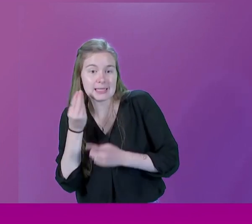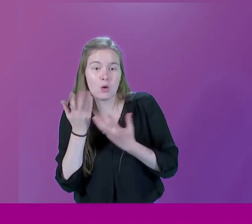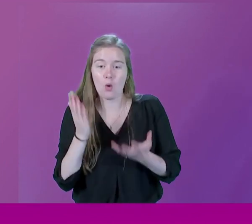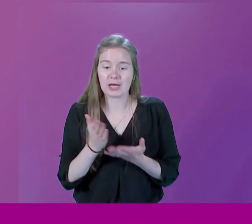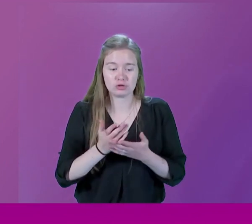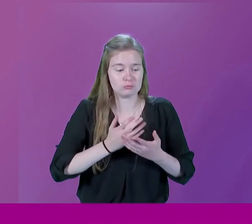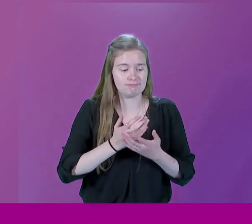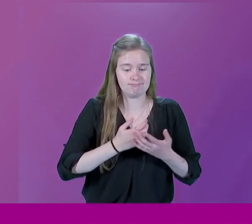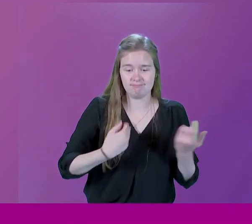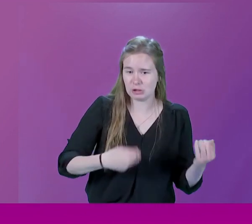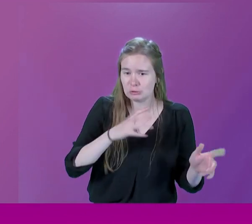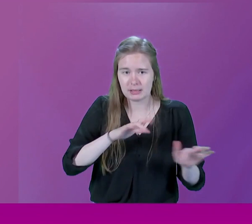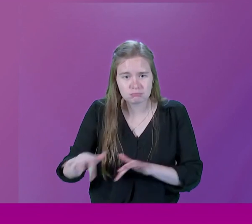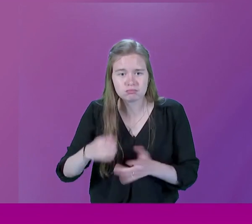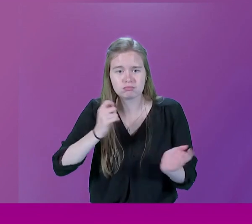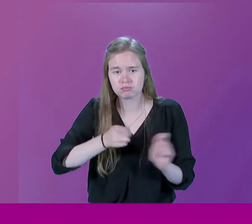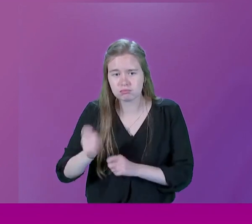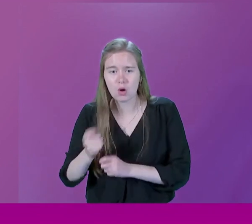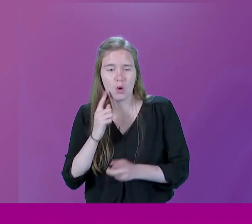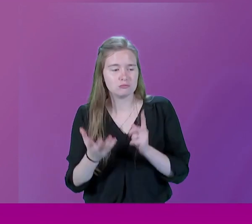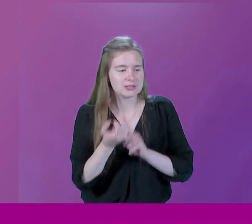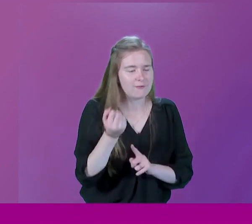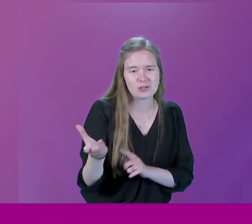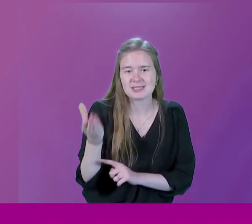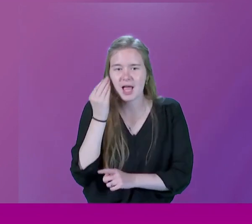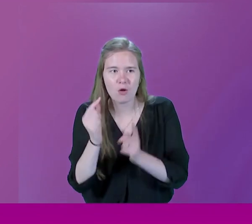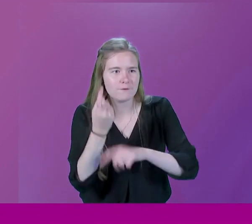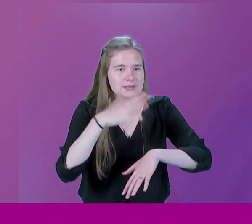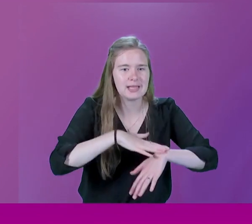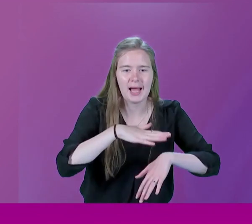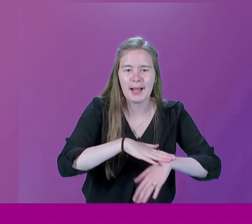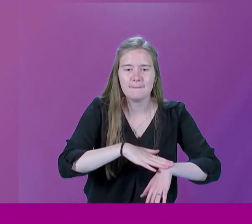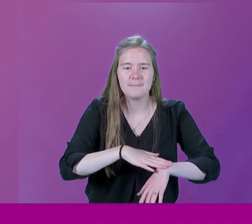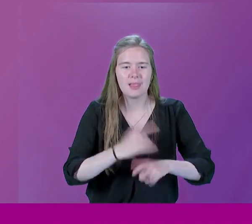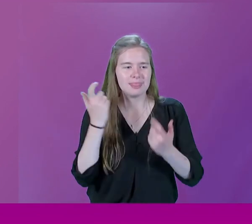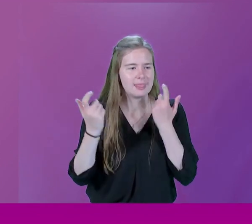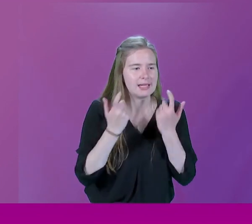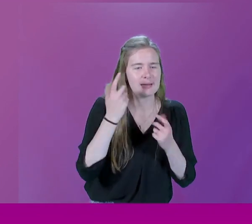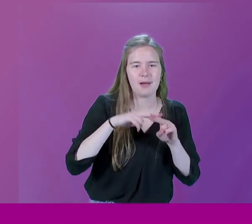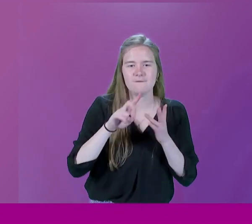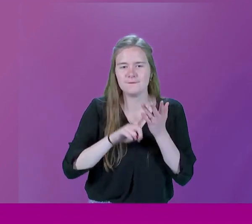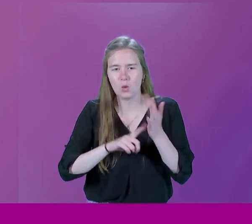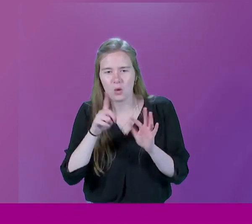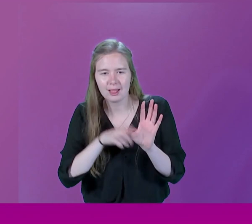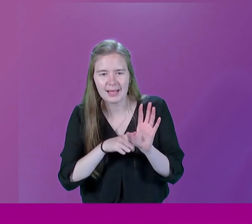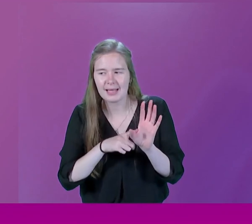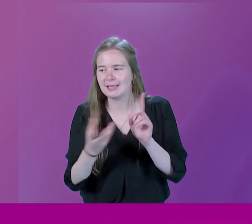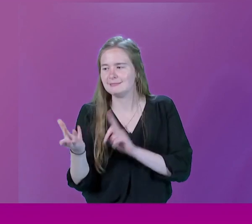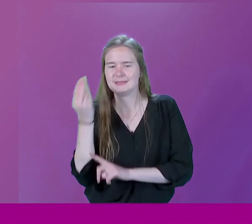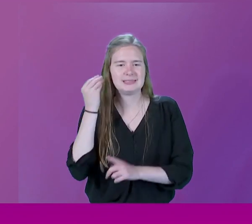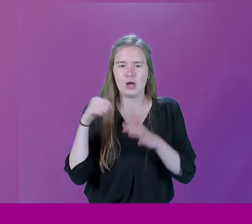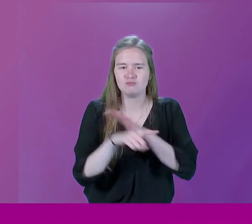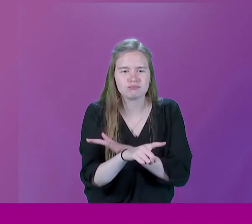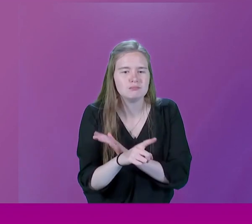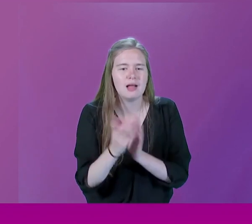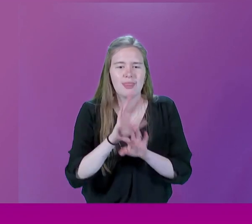it's actually playing an instrument, whether it's discovering sound for the first time and thinking about Foley and soundscapes and all sorts of